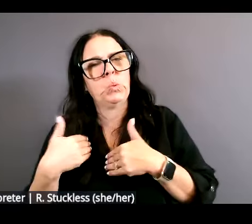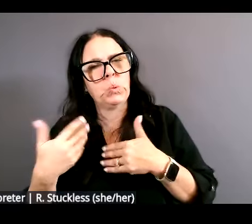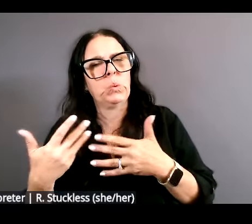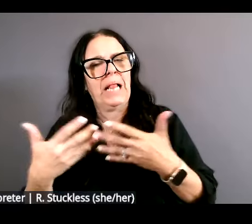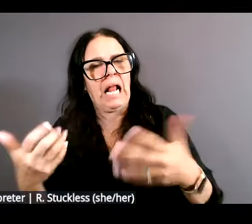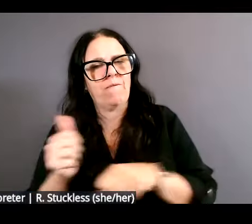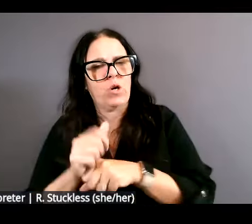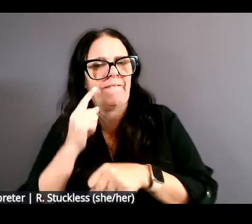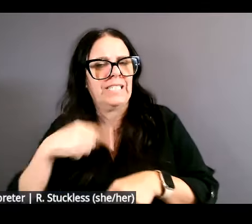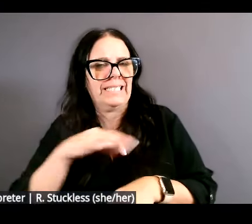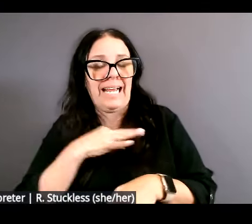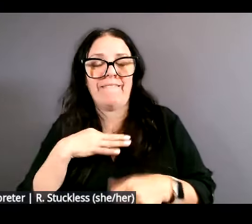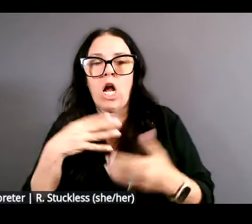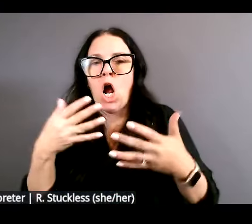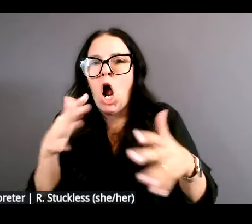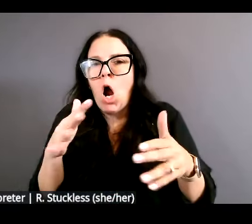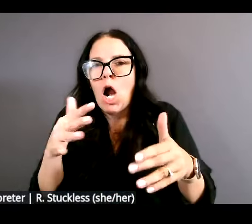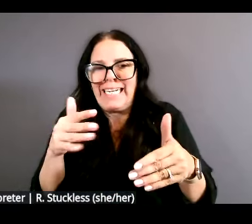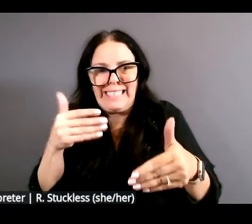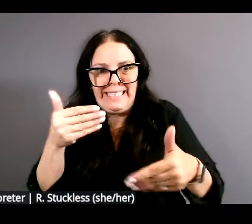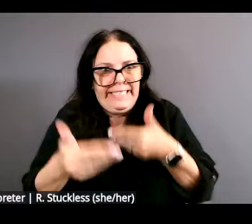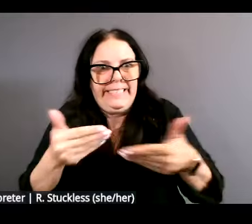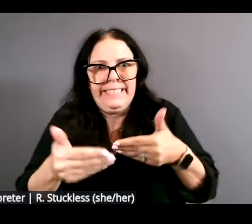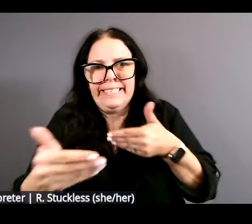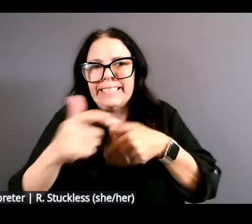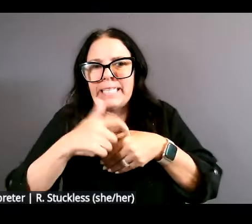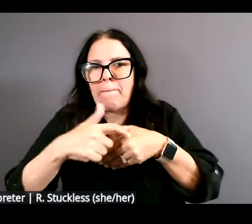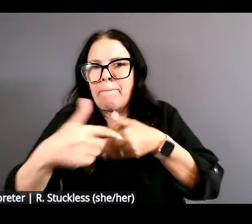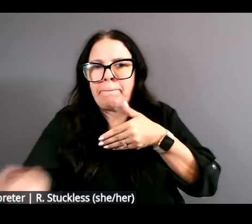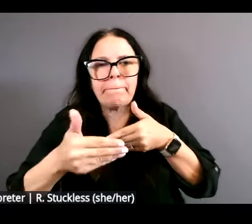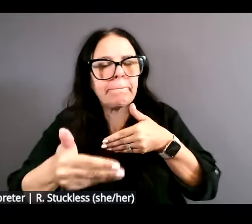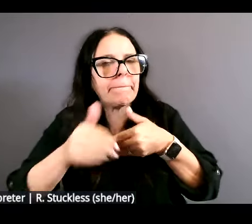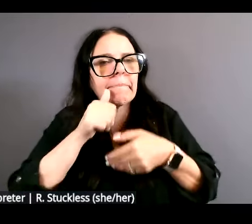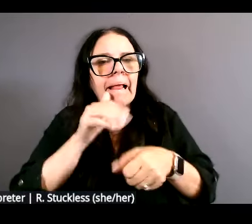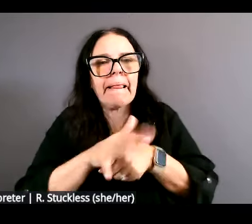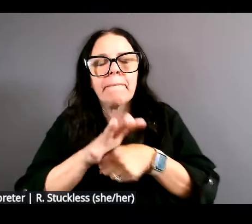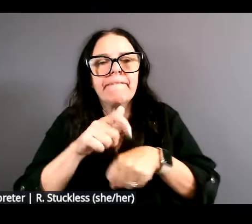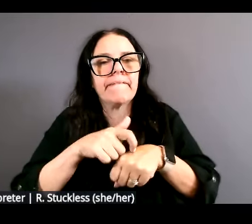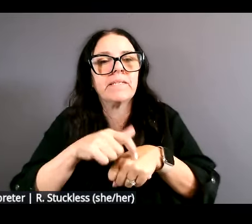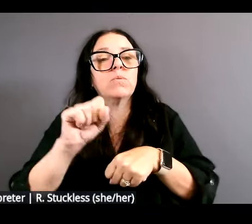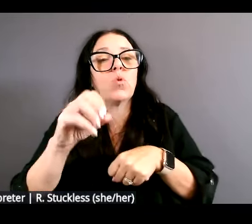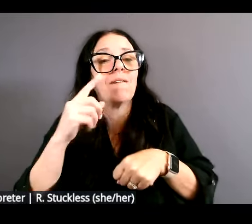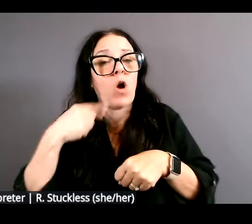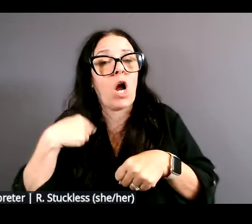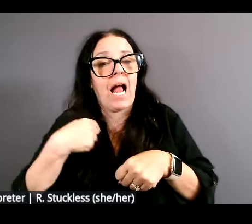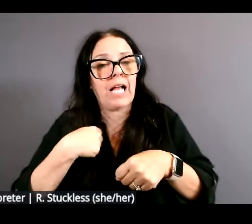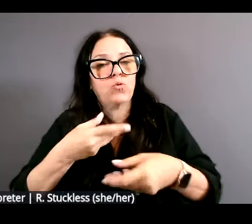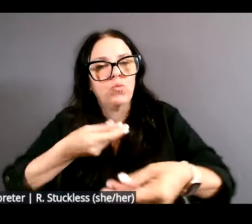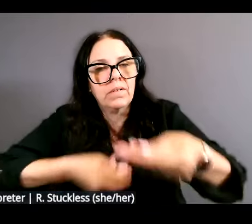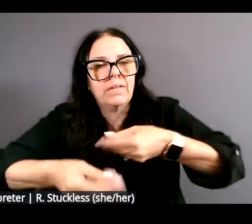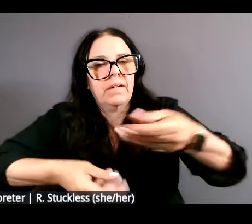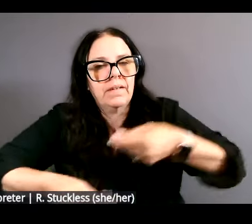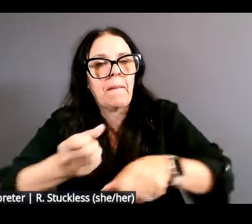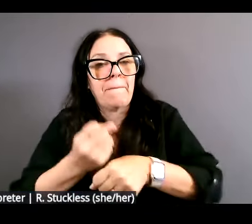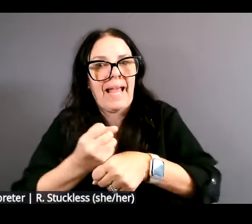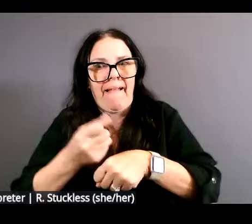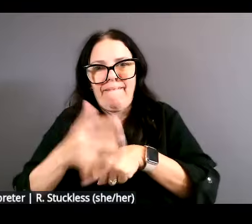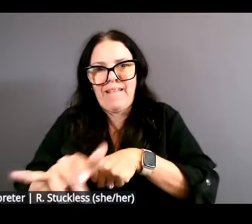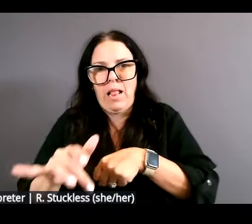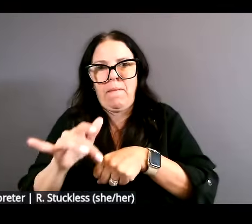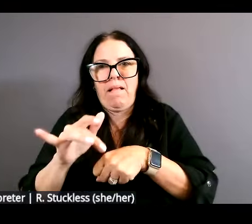is already a very short time frame that's involved. So it's difficult for us to make spots available and to